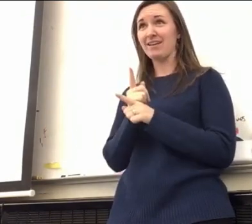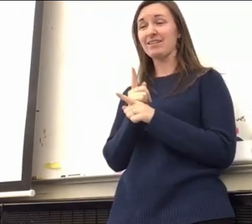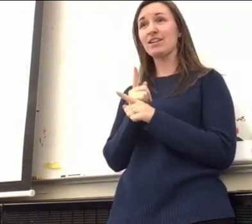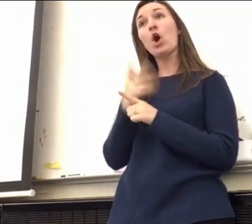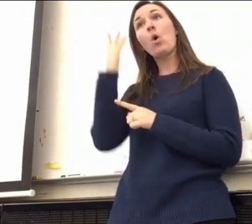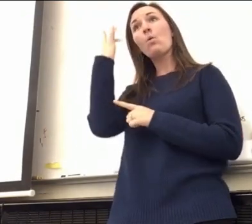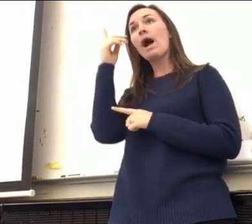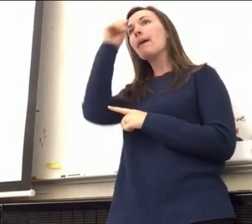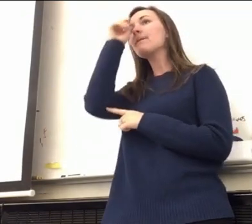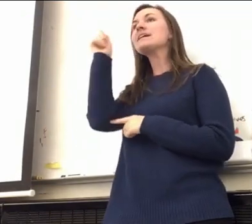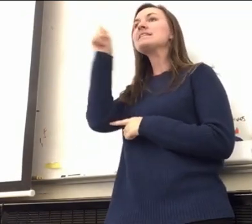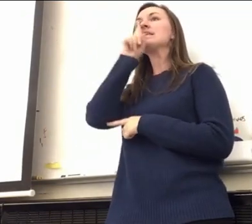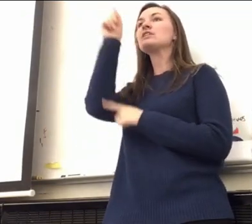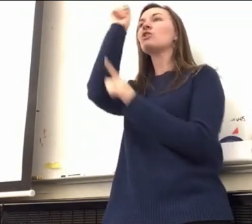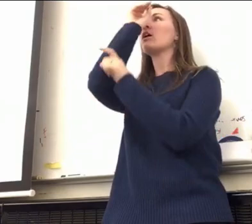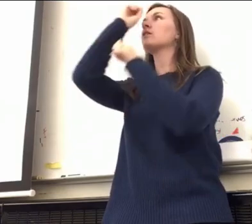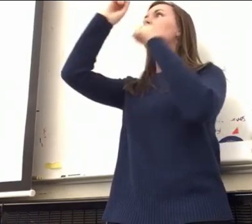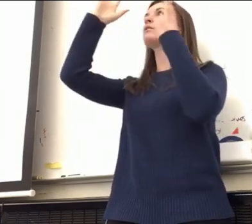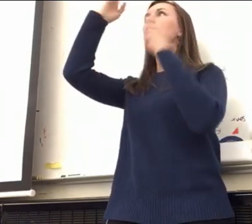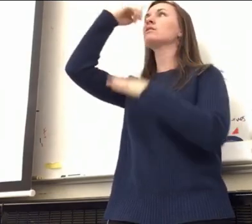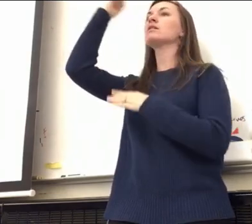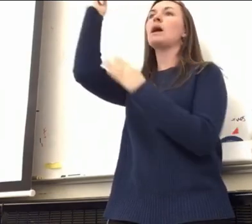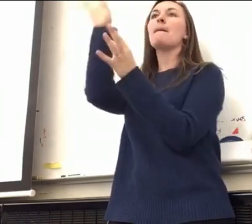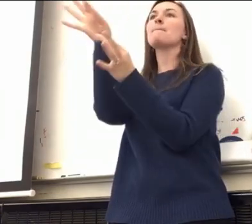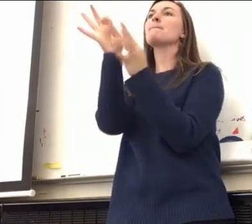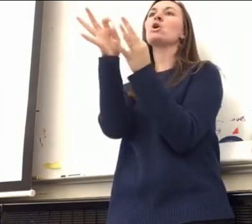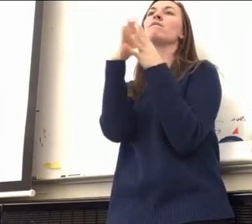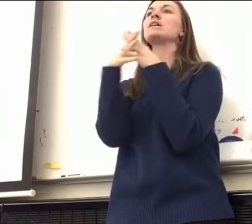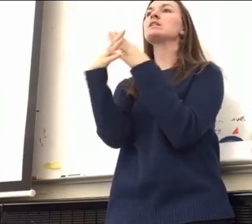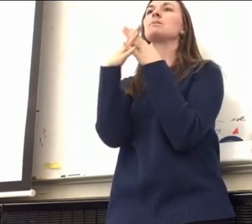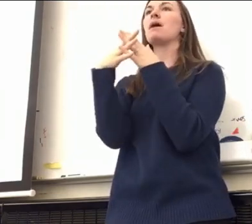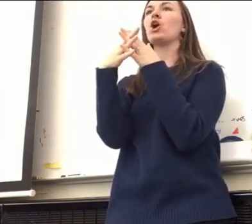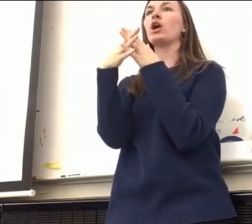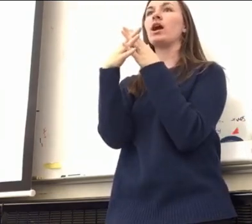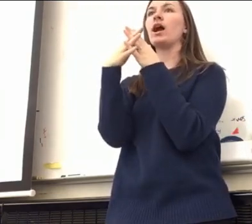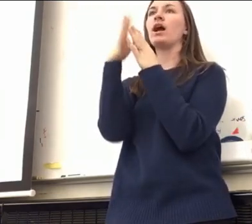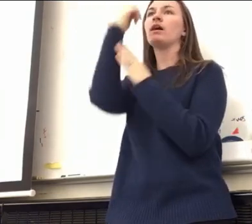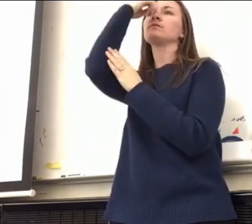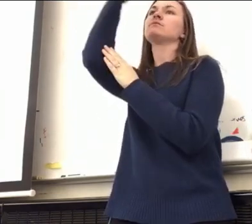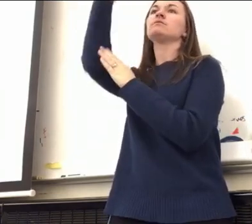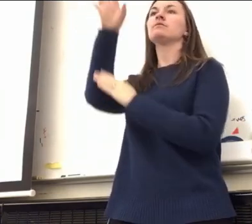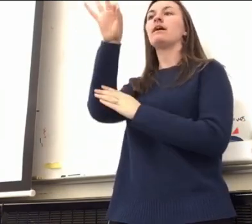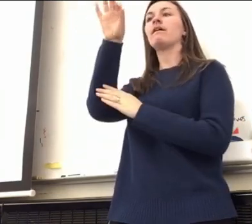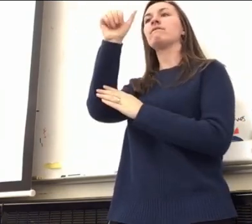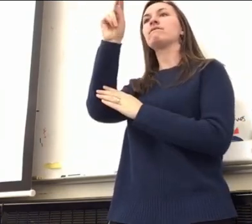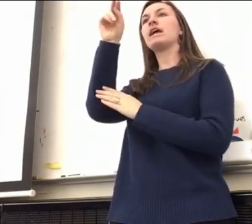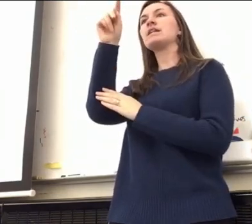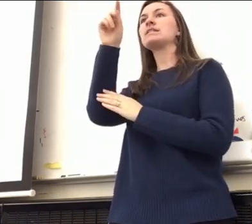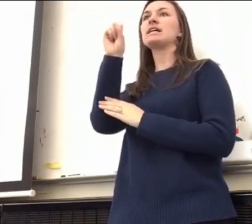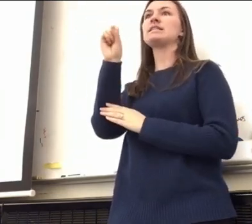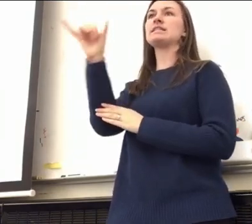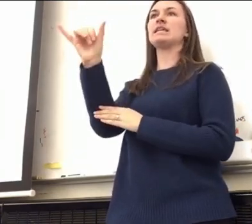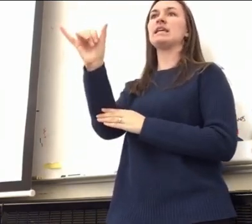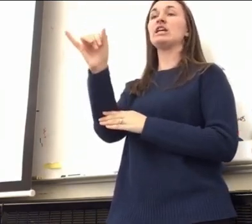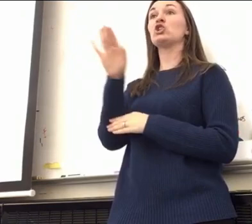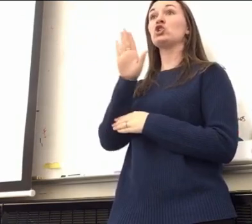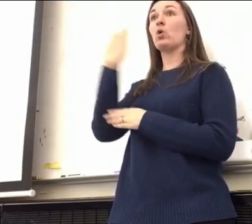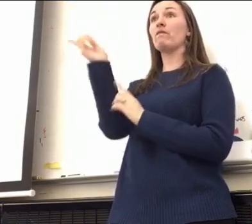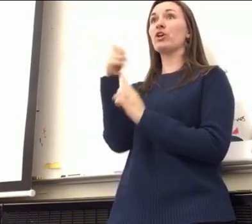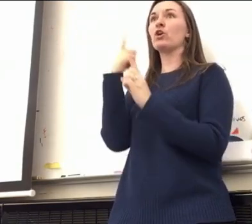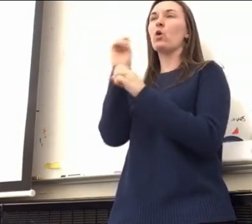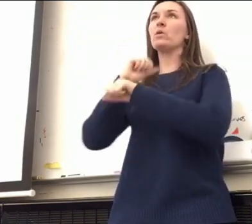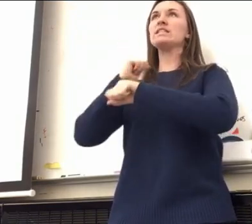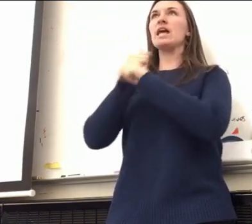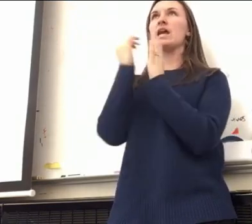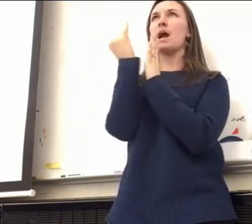are unreal and fantasy. This is the perfect America, at least what he sees as the perfect America. Hudson River School is a movement of creating art